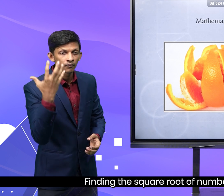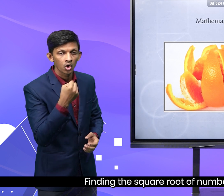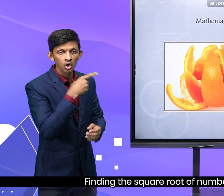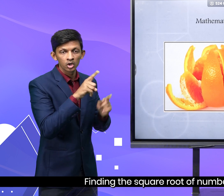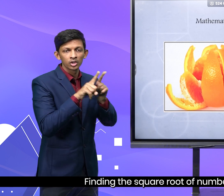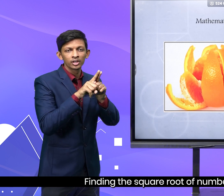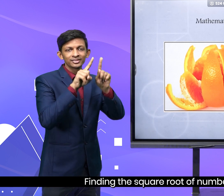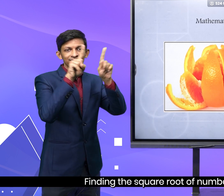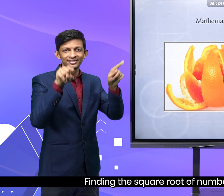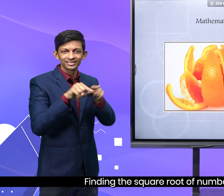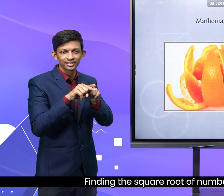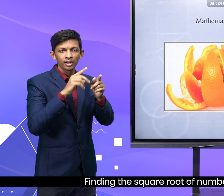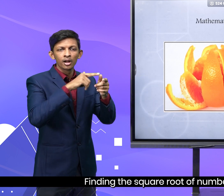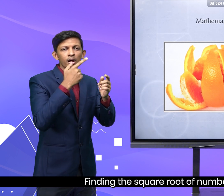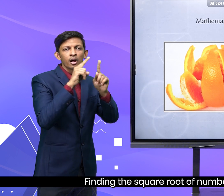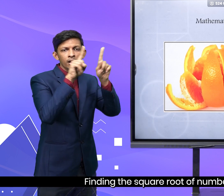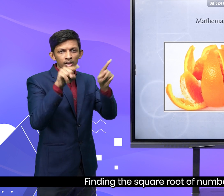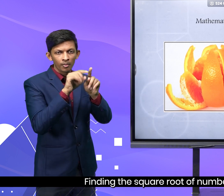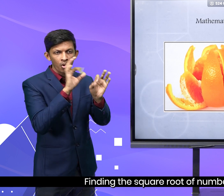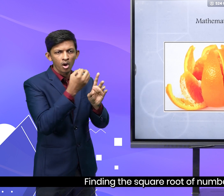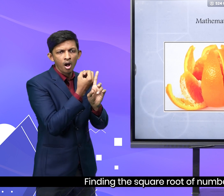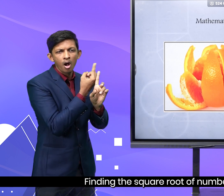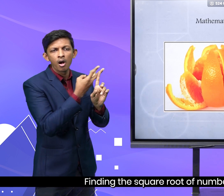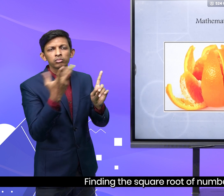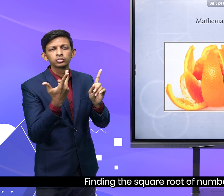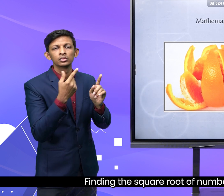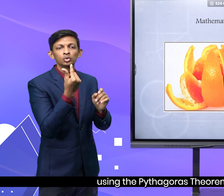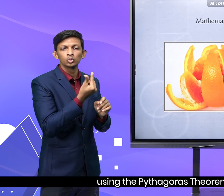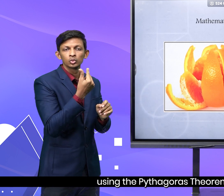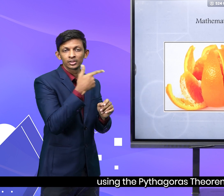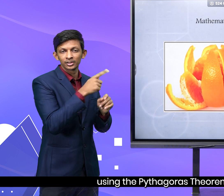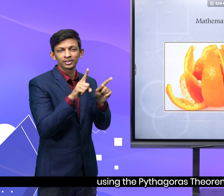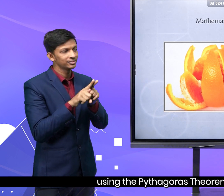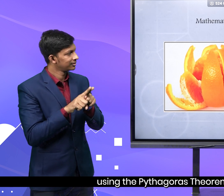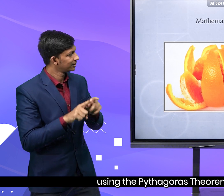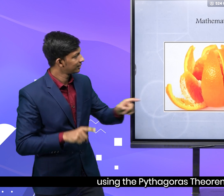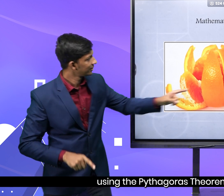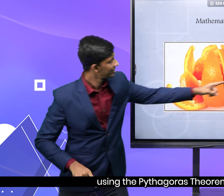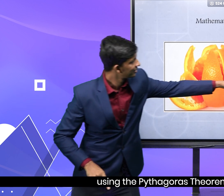Finding the square root of numbers in the form spiral using the Pythagoras theorem from geometry.